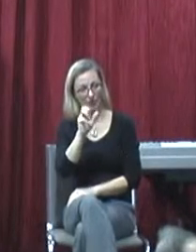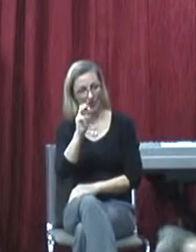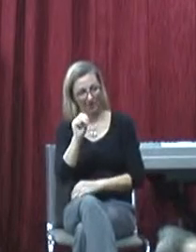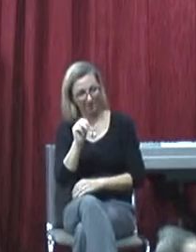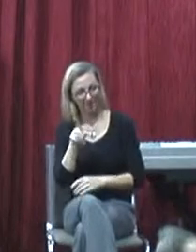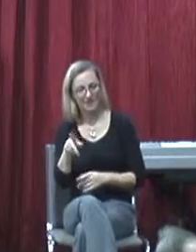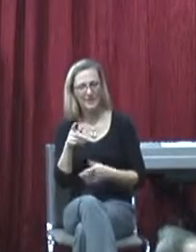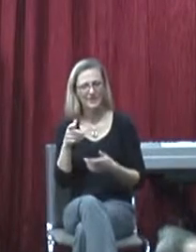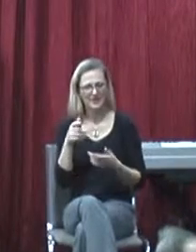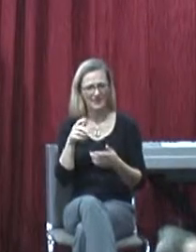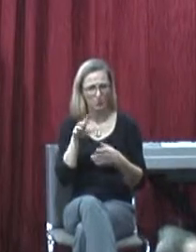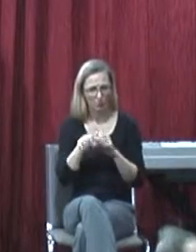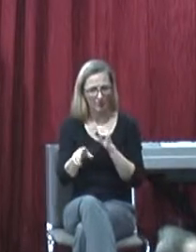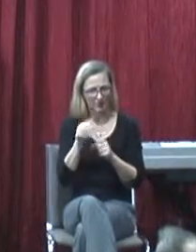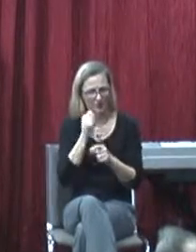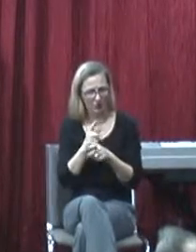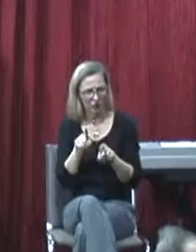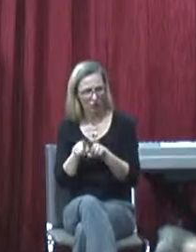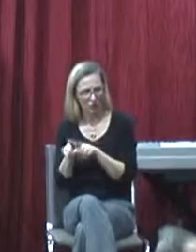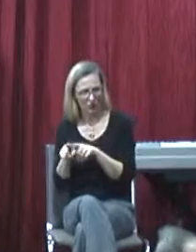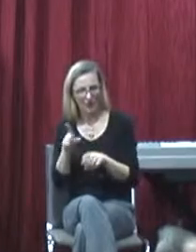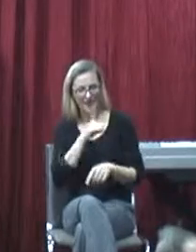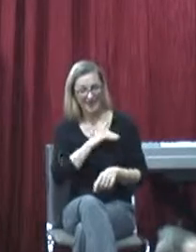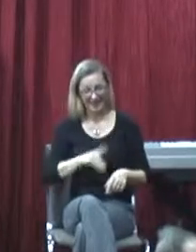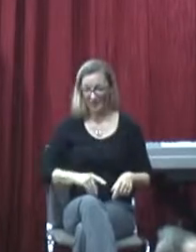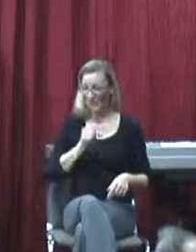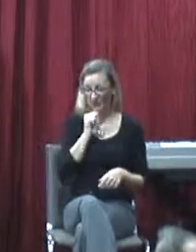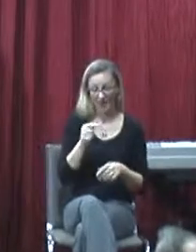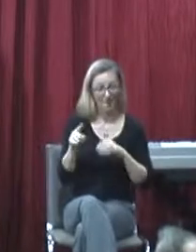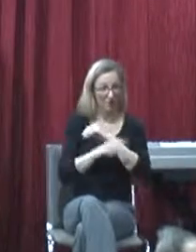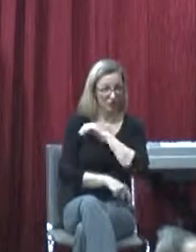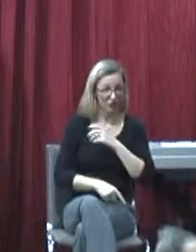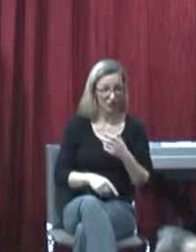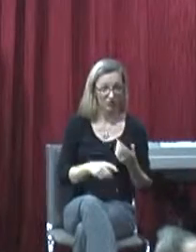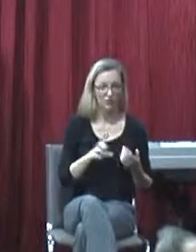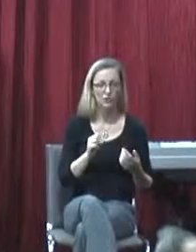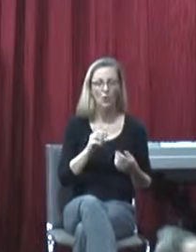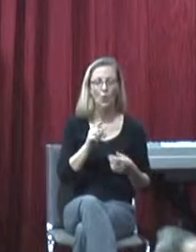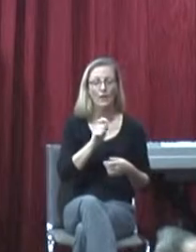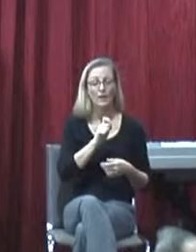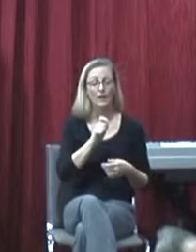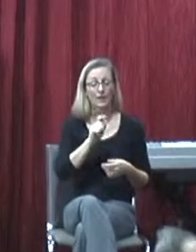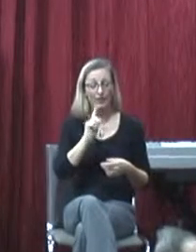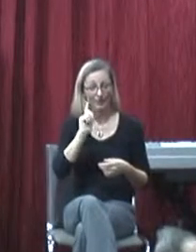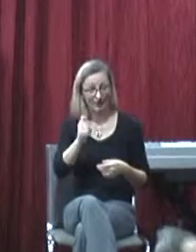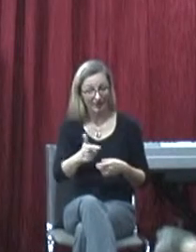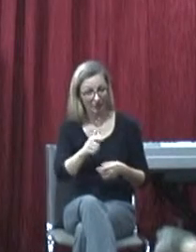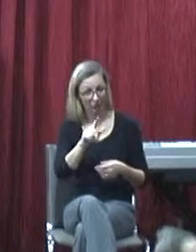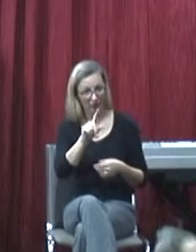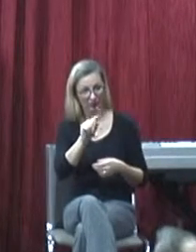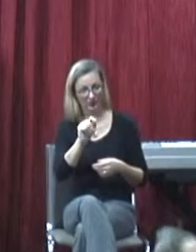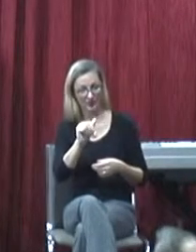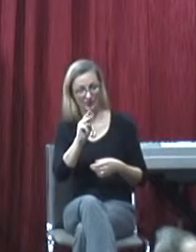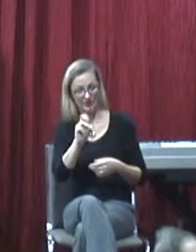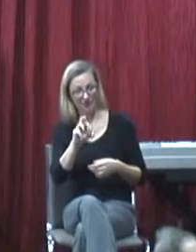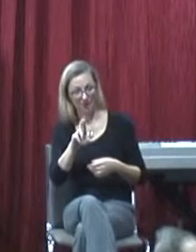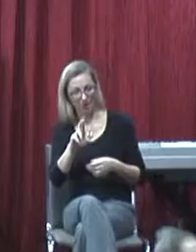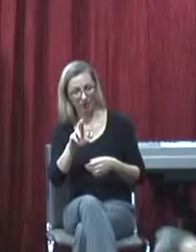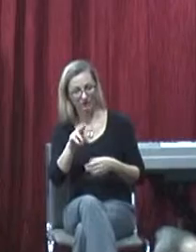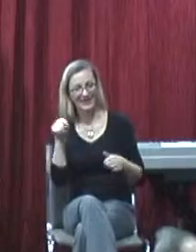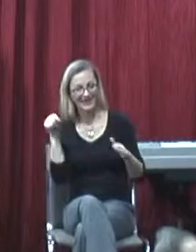all. And because of that, Absalom, Tamar's full brother, murdered Amnon in revenge. And